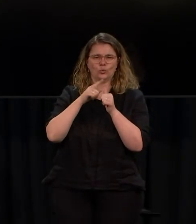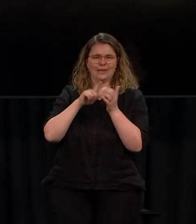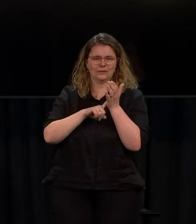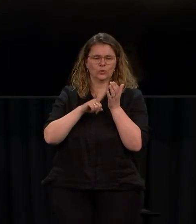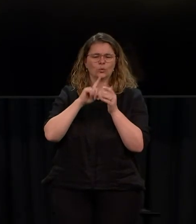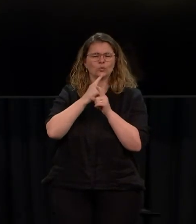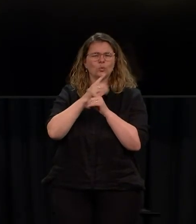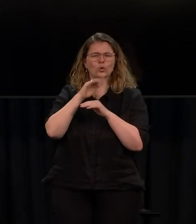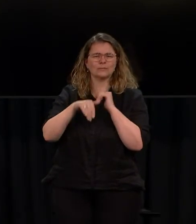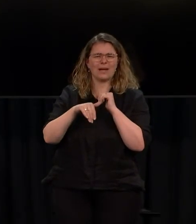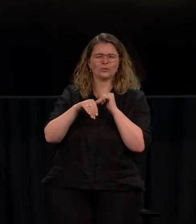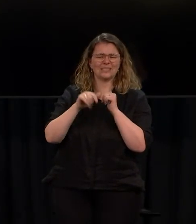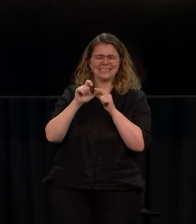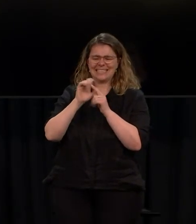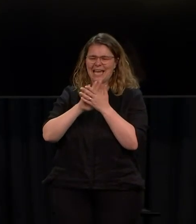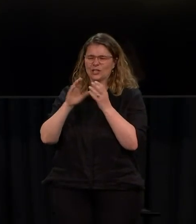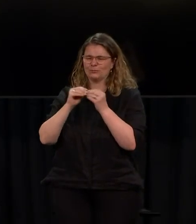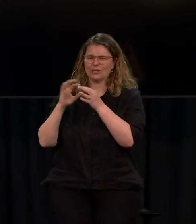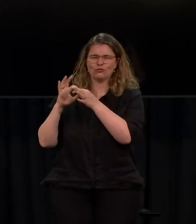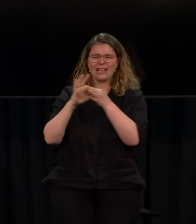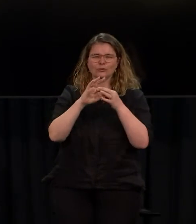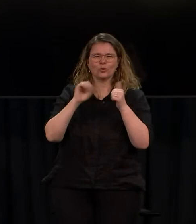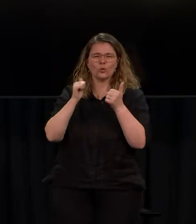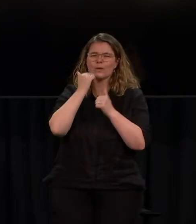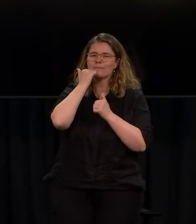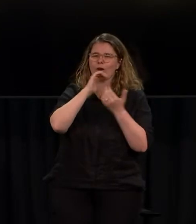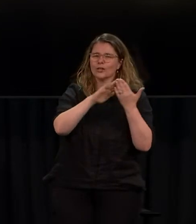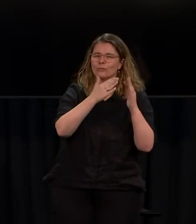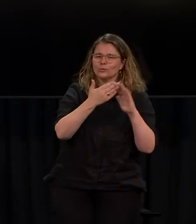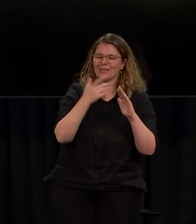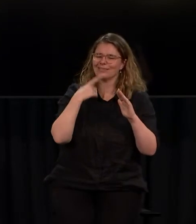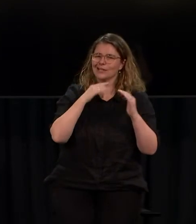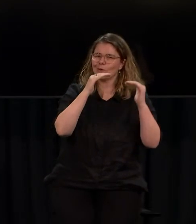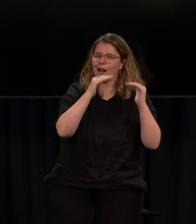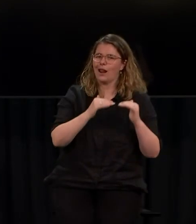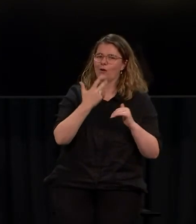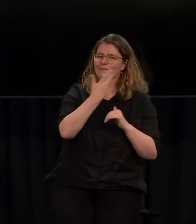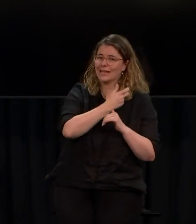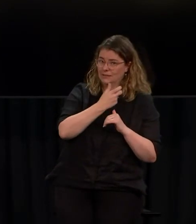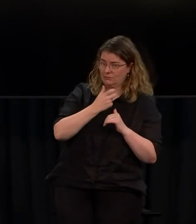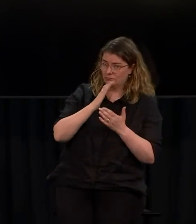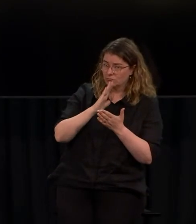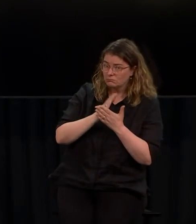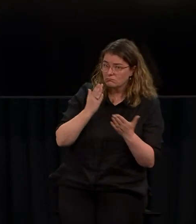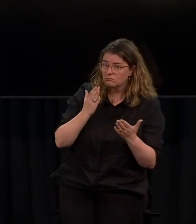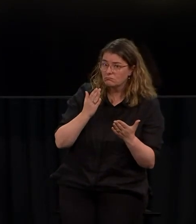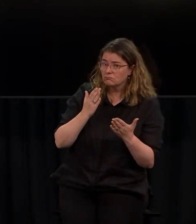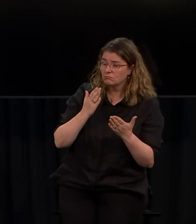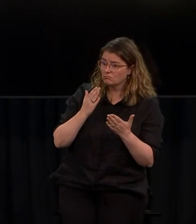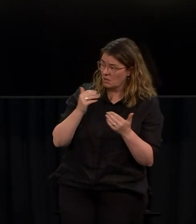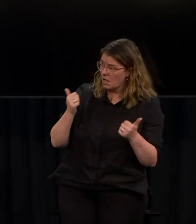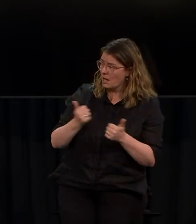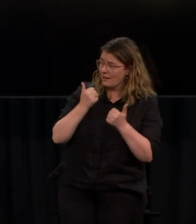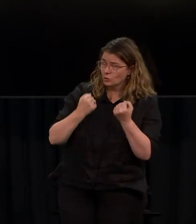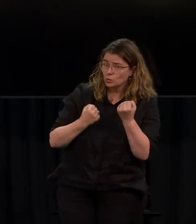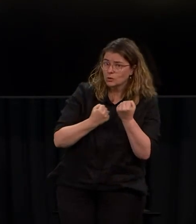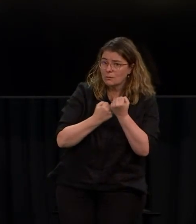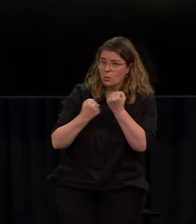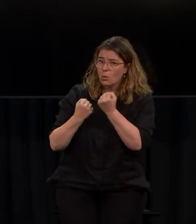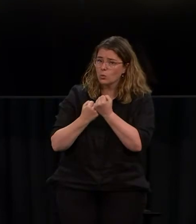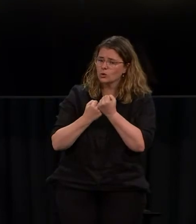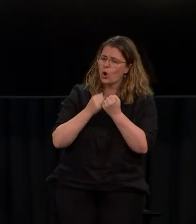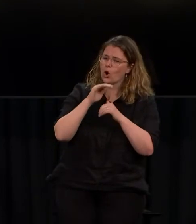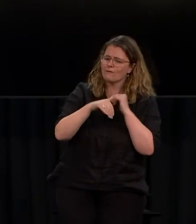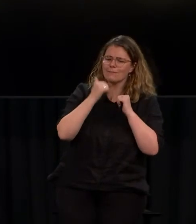to poor DHB relationships with Māori providers. Are you satisfied that enough is being done to talk to